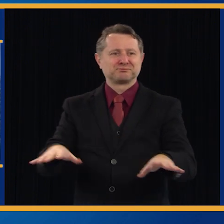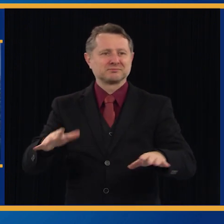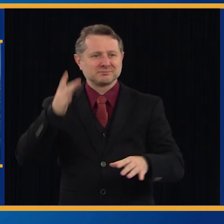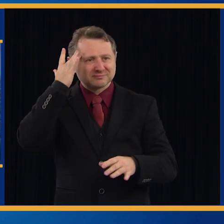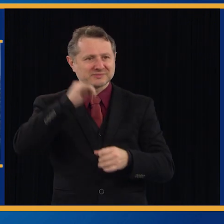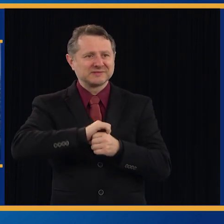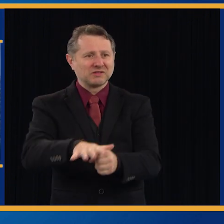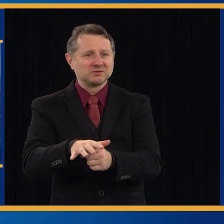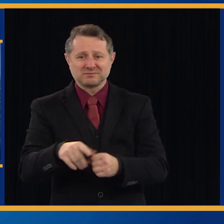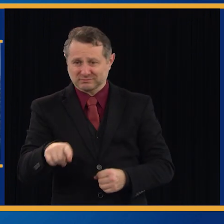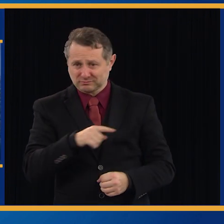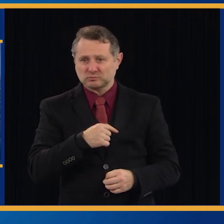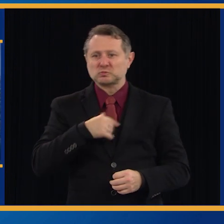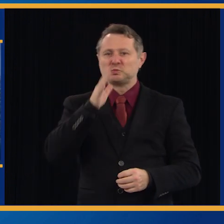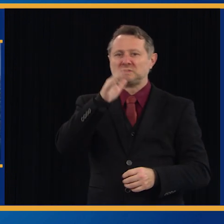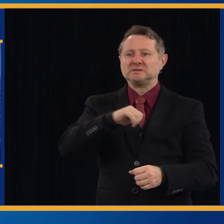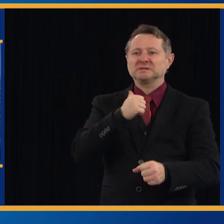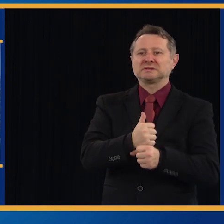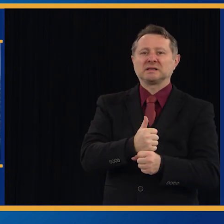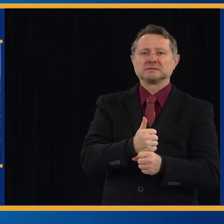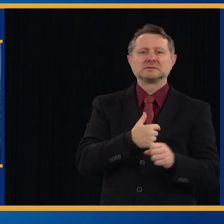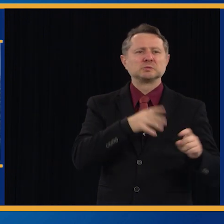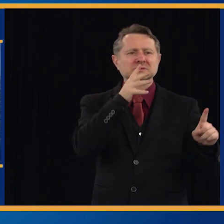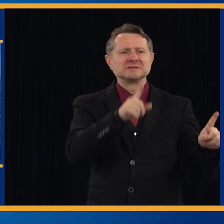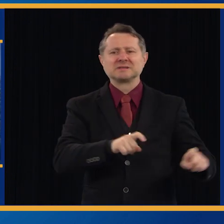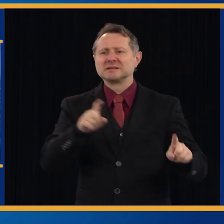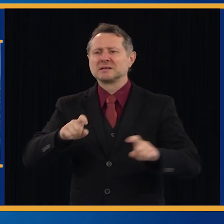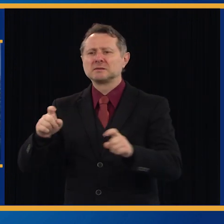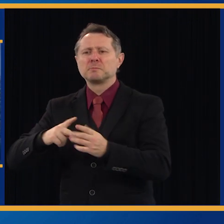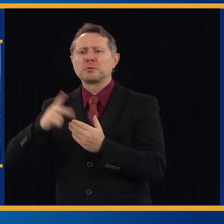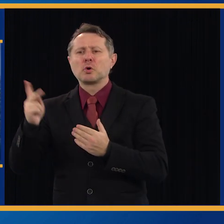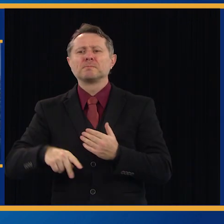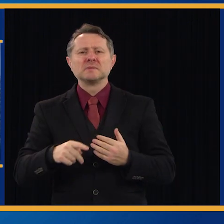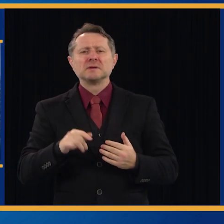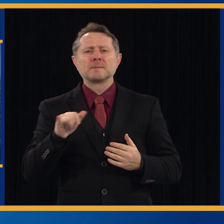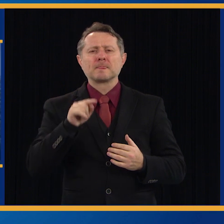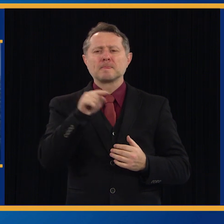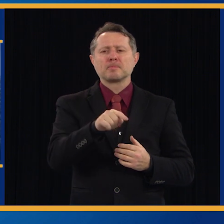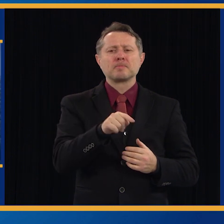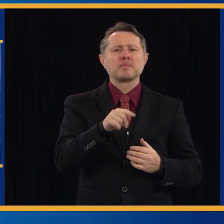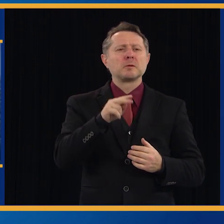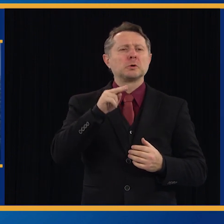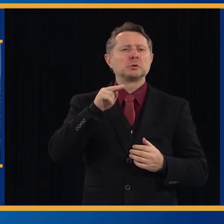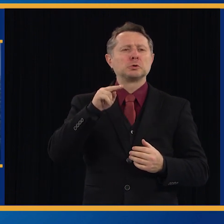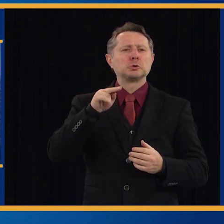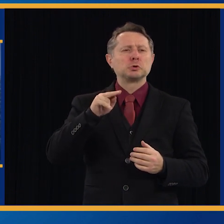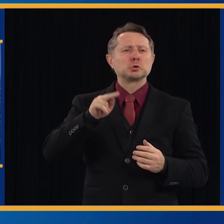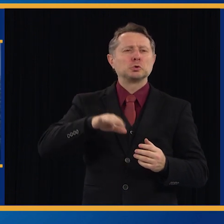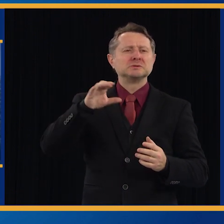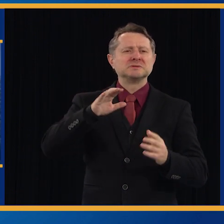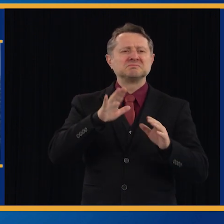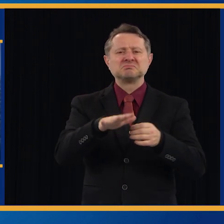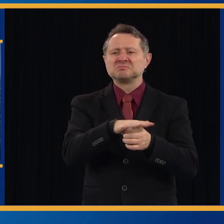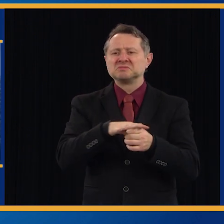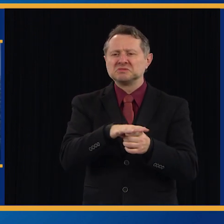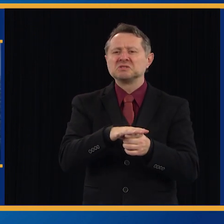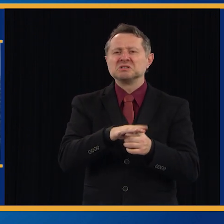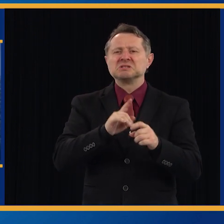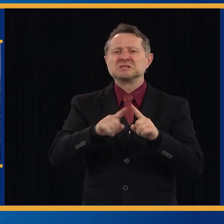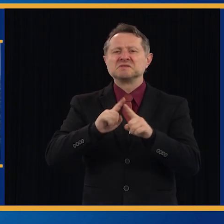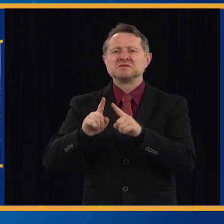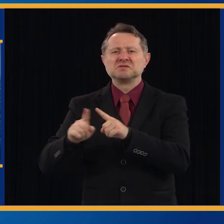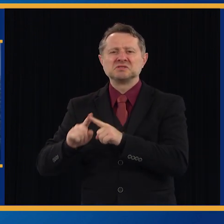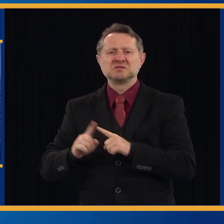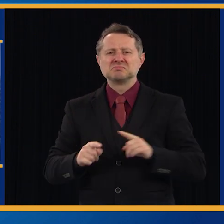set up a test program in NYCHA where we're going to have on-site health services